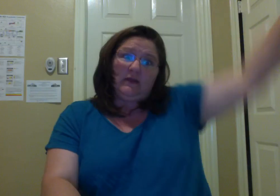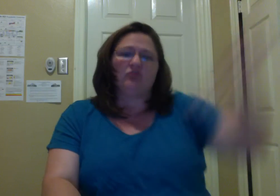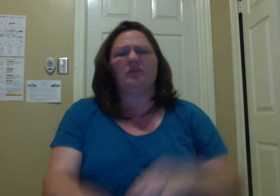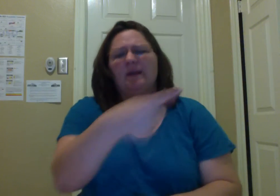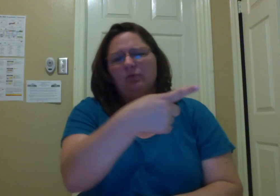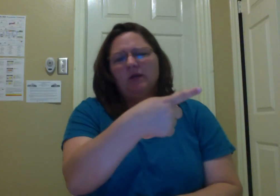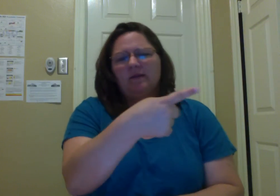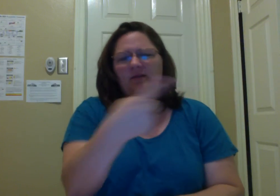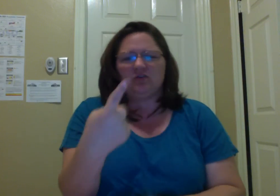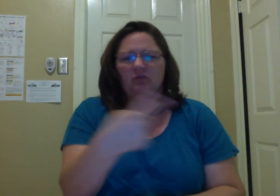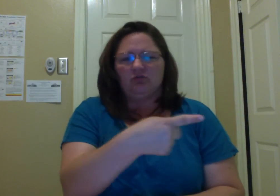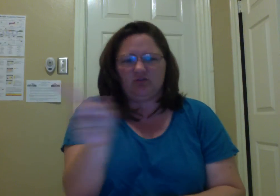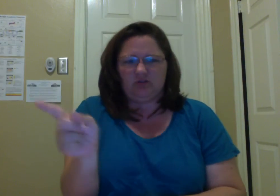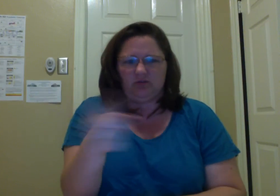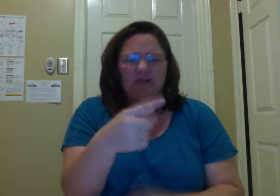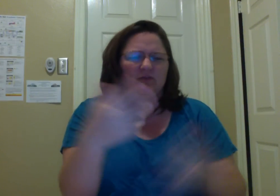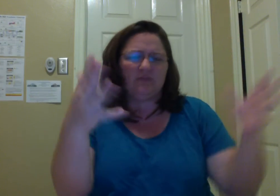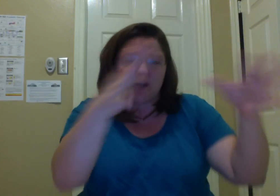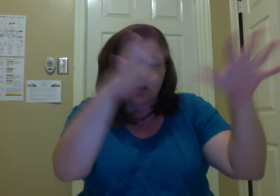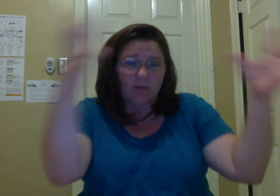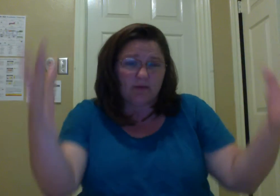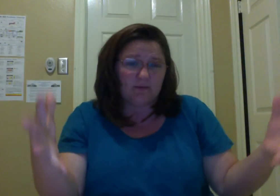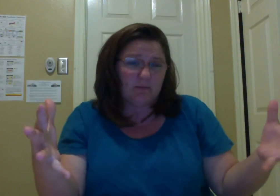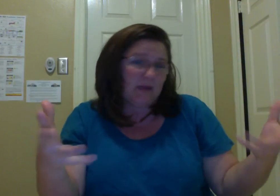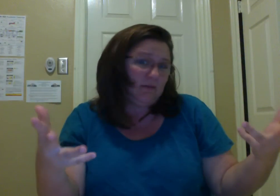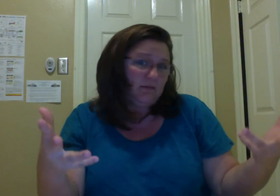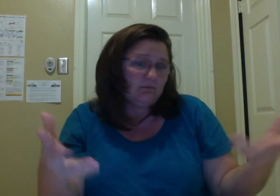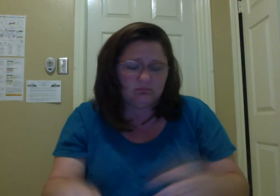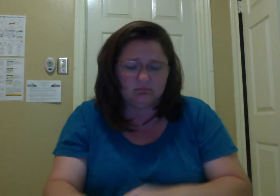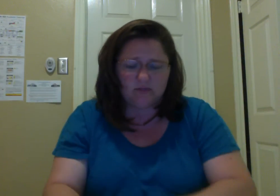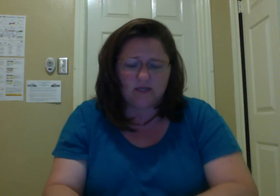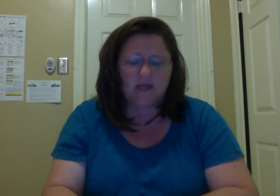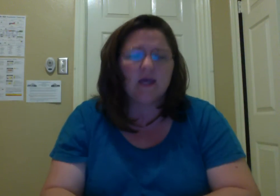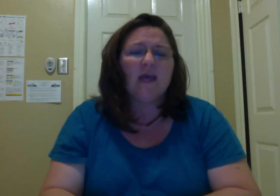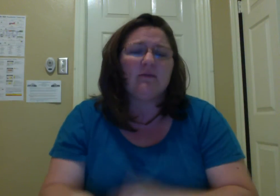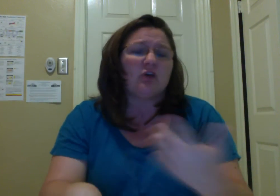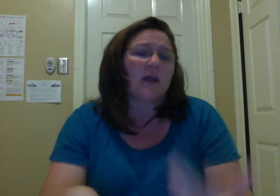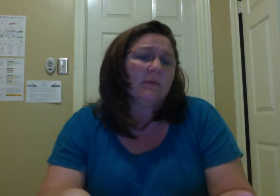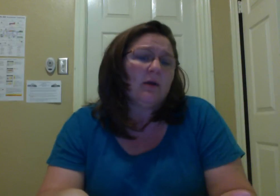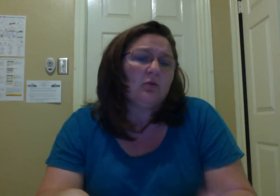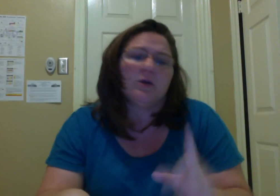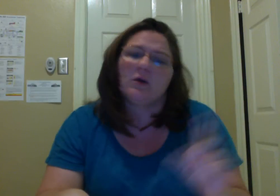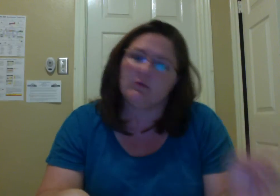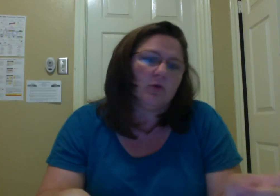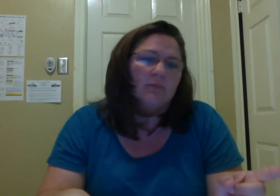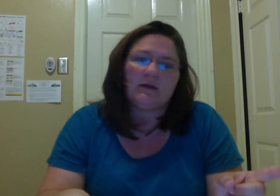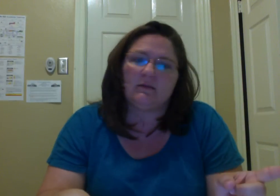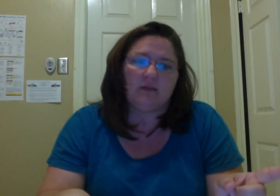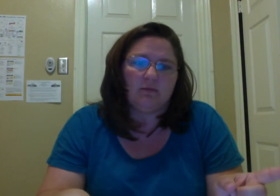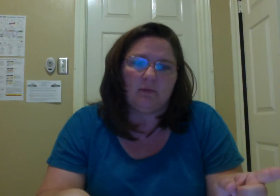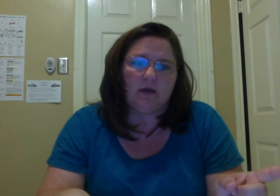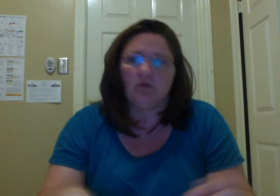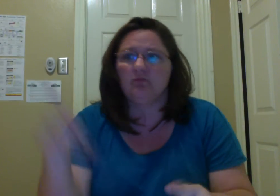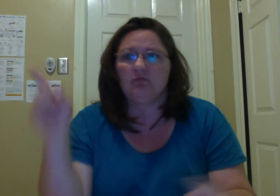just kind of pointing in that general direction. Like you've set her up in a space. Okay? If you're talking about Laura, you're always pointing back to the same spot. Don't just